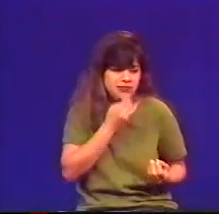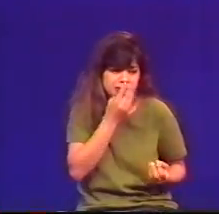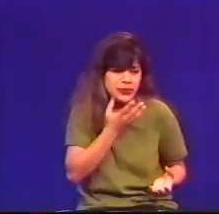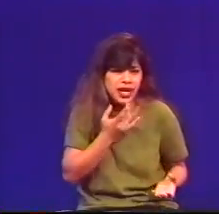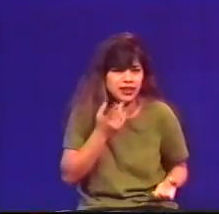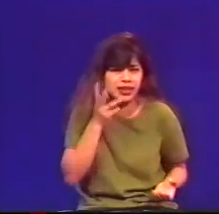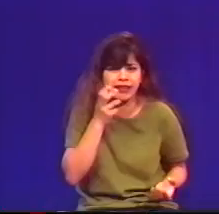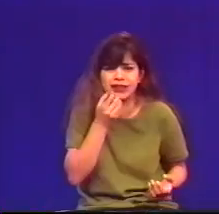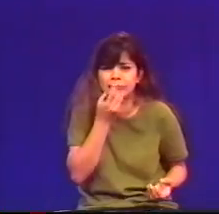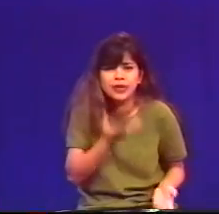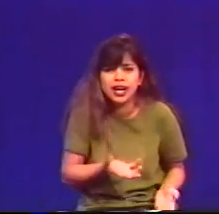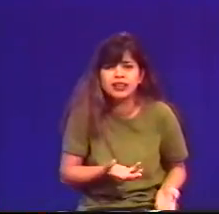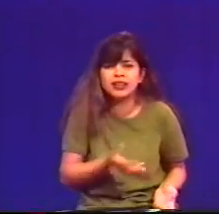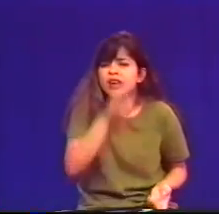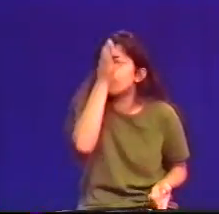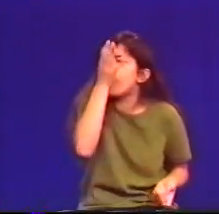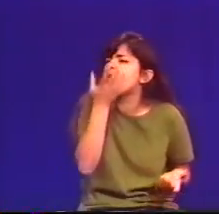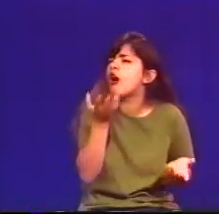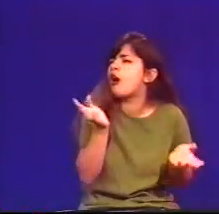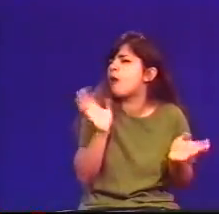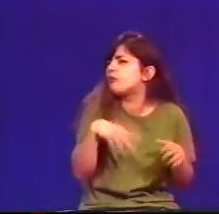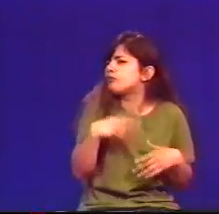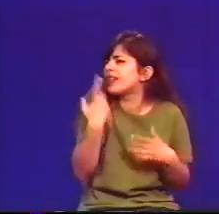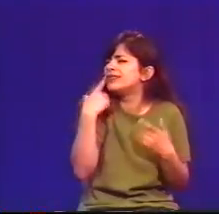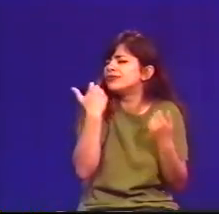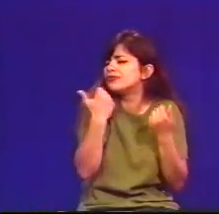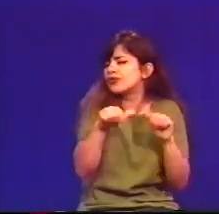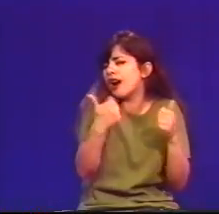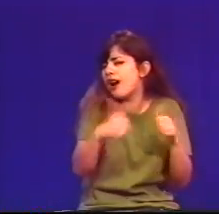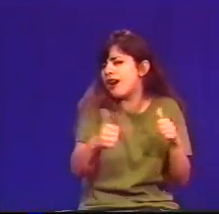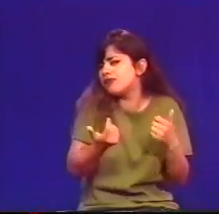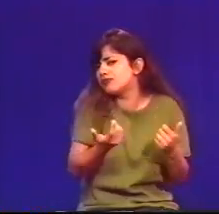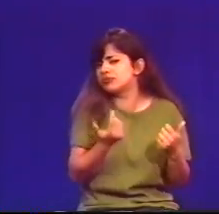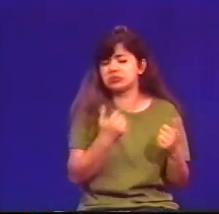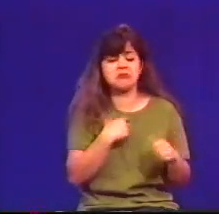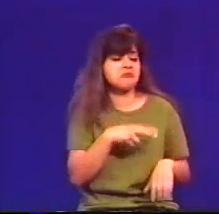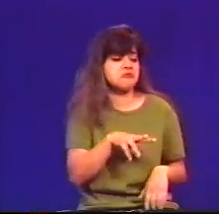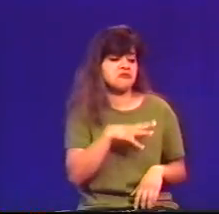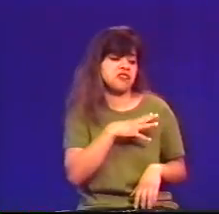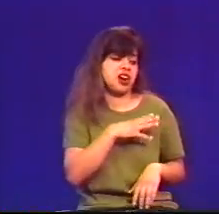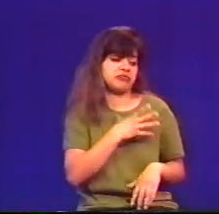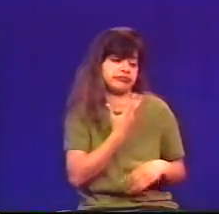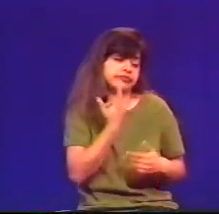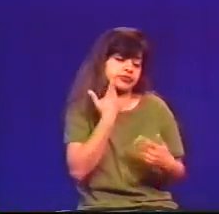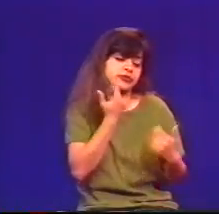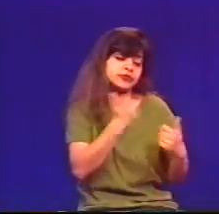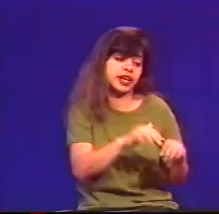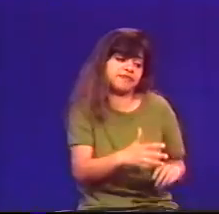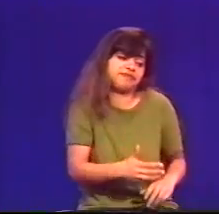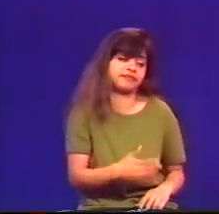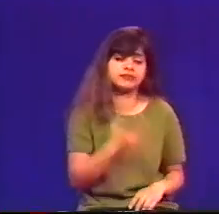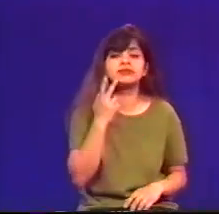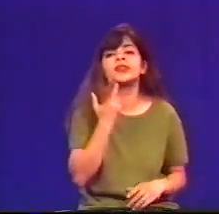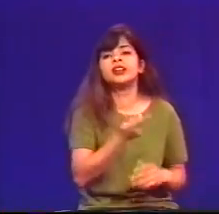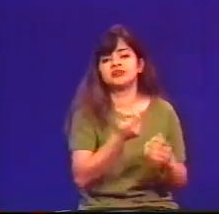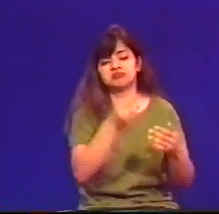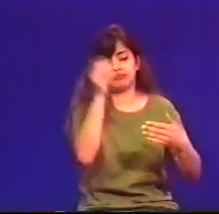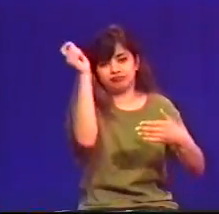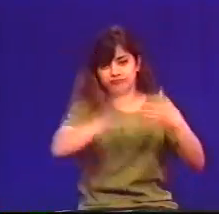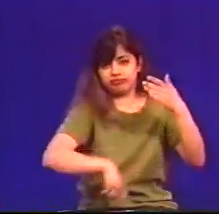And even at that young age, I remember telling my dad, "It's not that important to me to be able to hear. I'm fine with